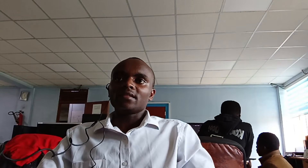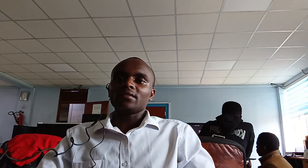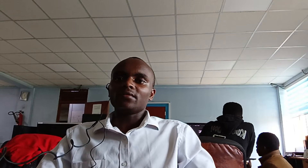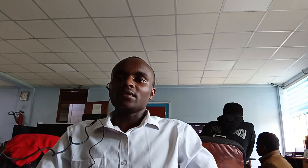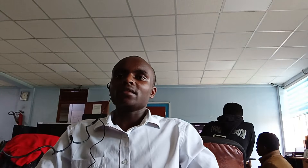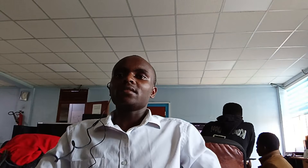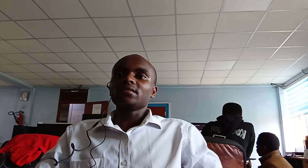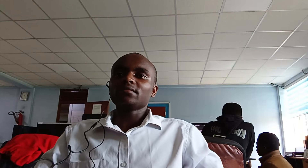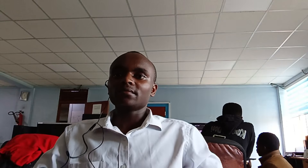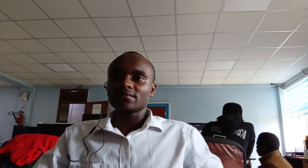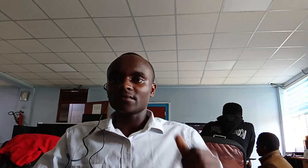for cousin,